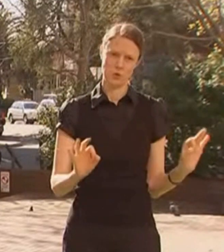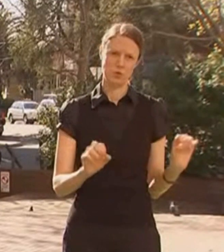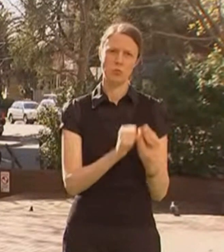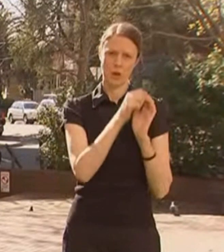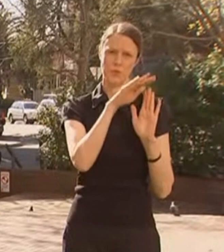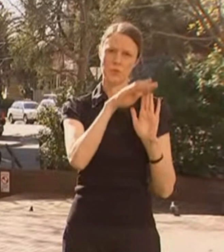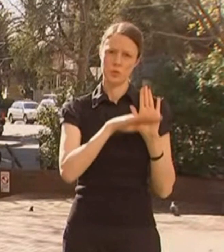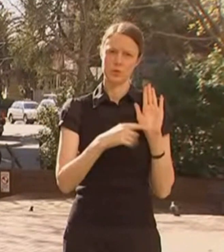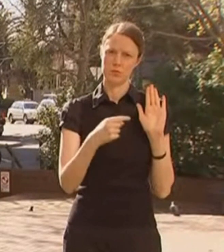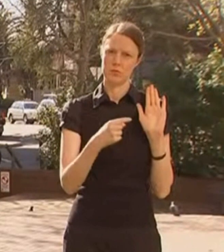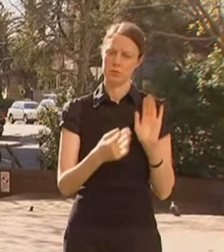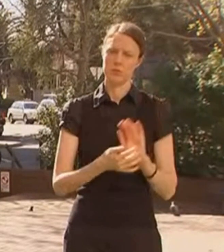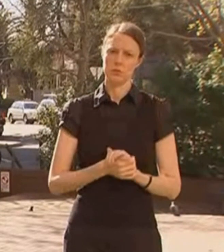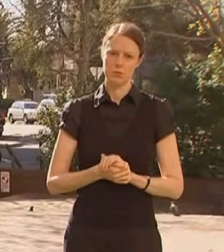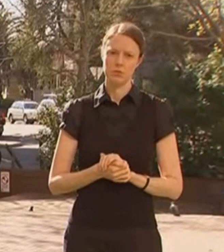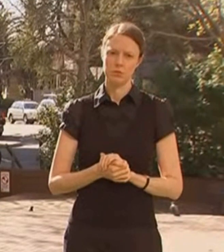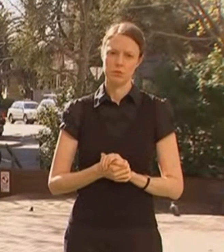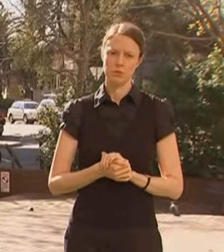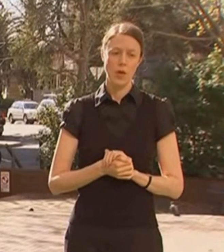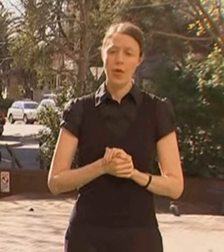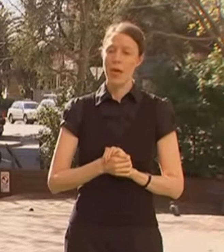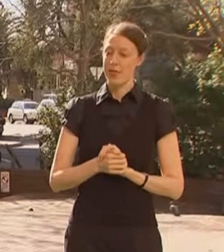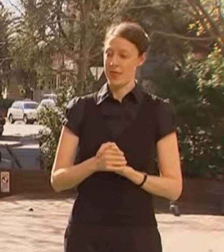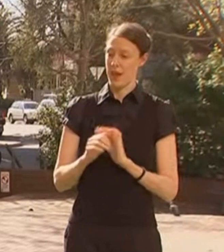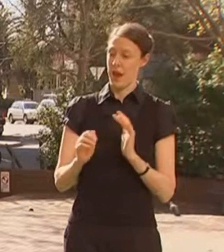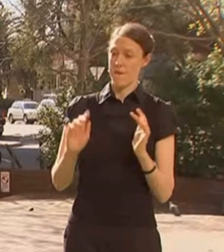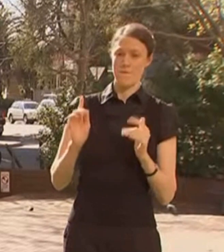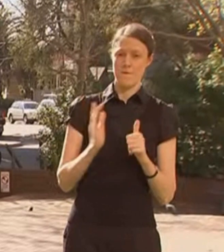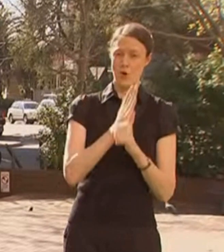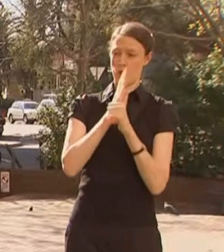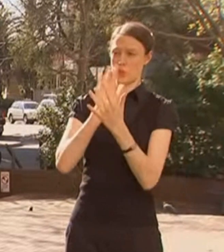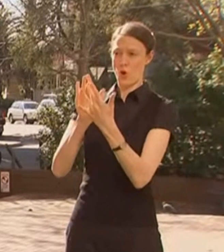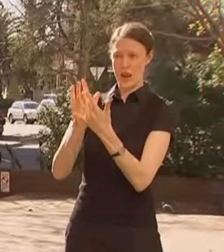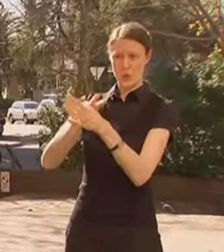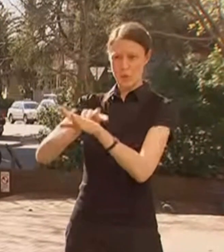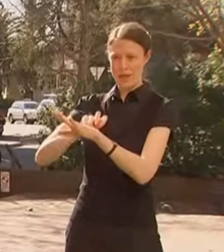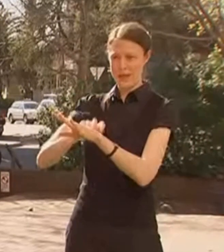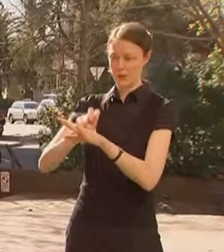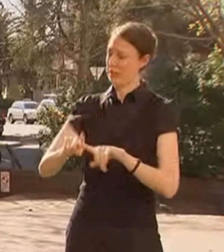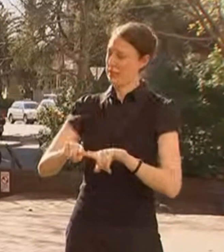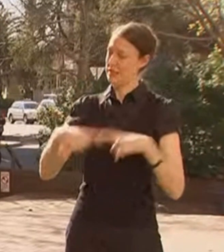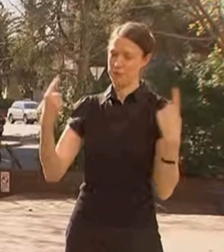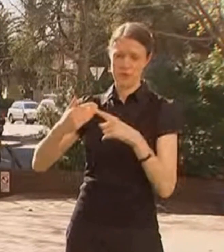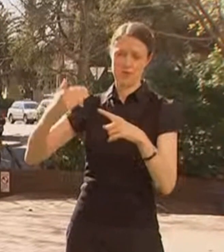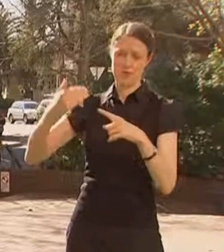to the health orders. It in no way anymore complies to what is regarded as safe. So I say to all those thousands